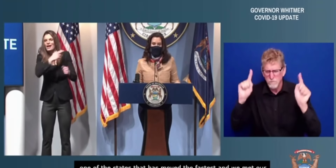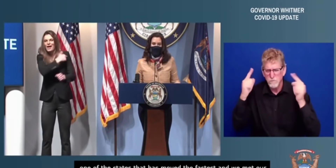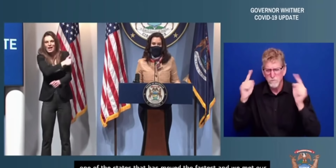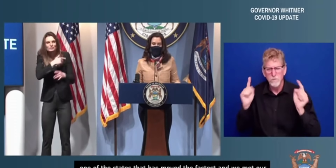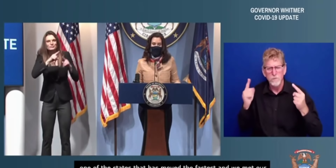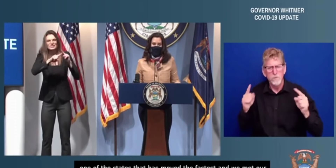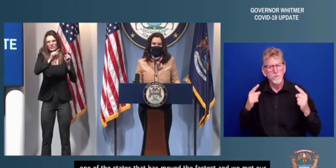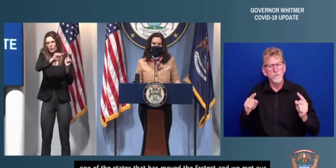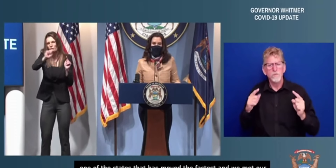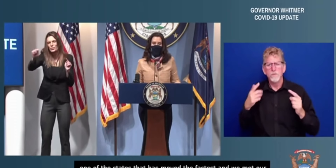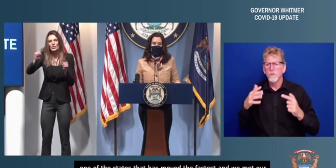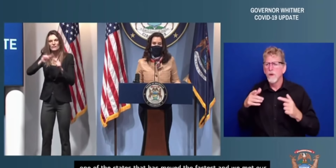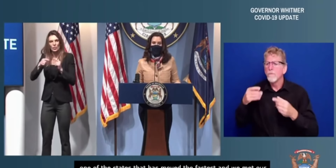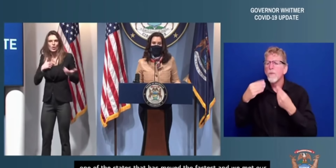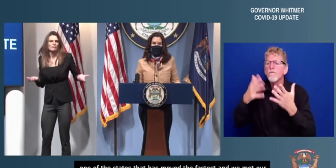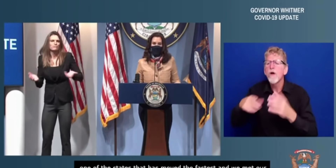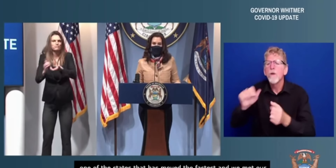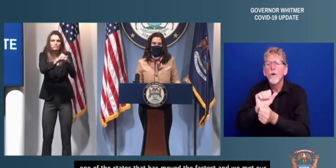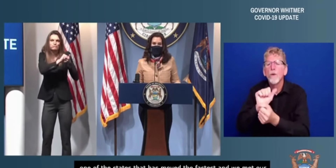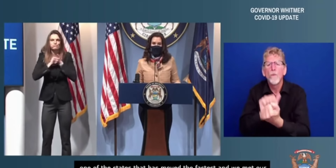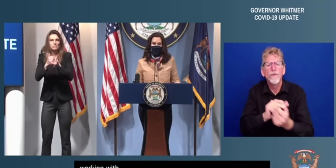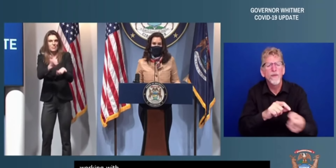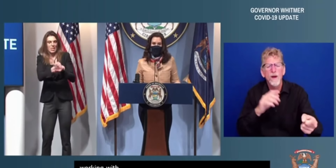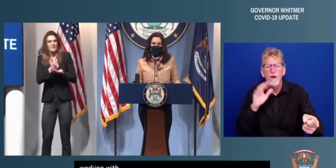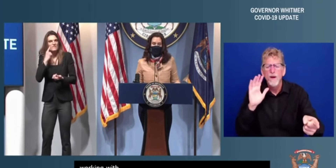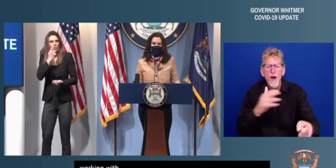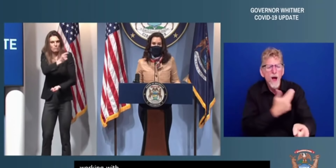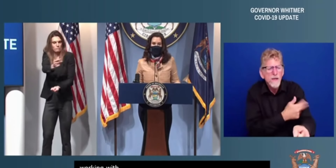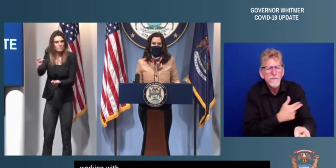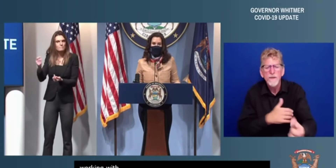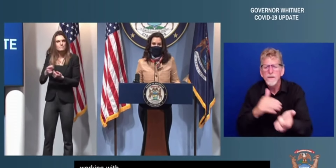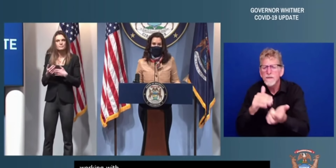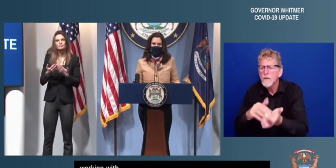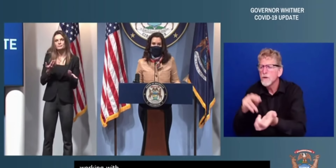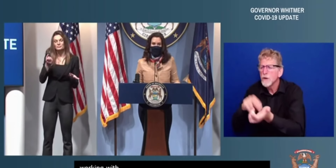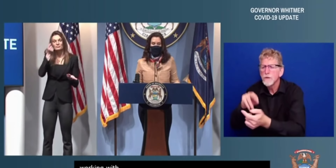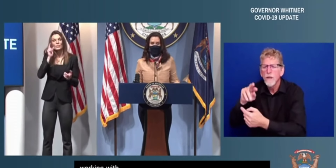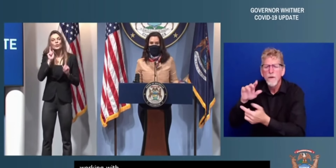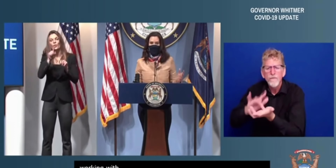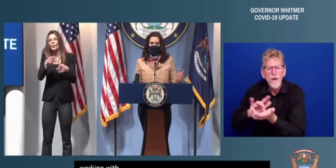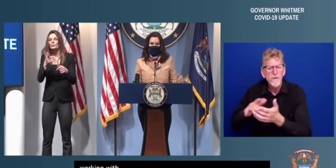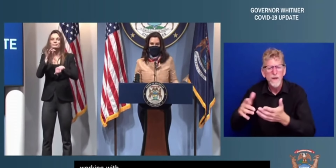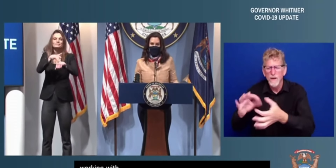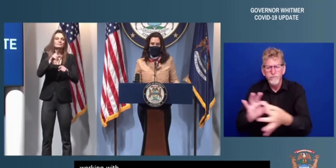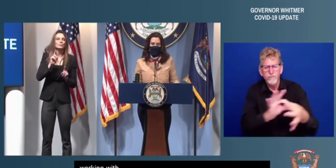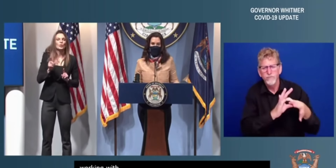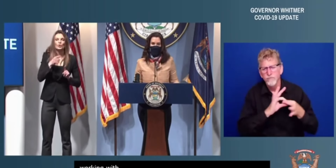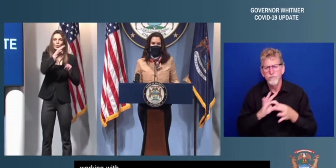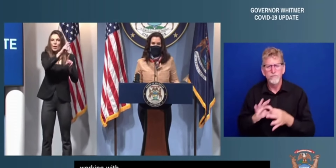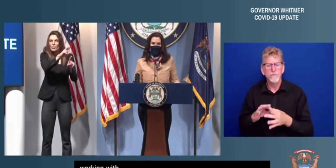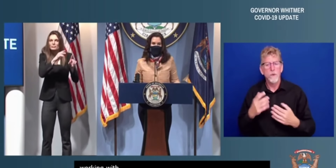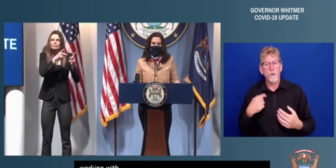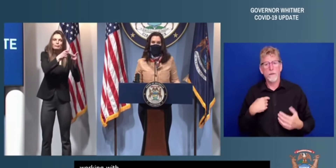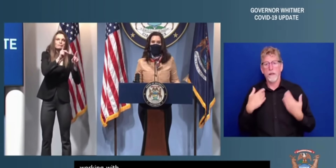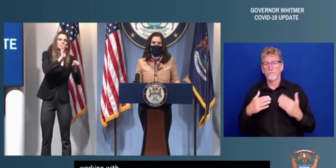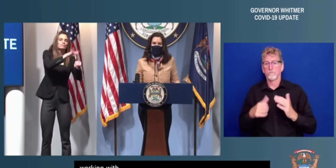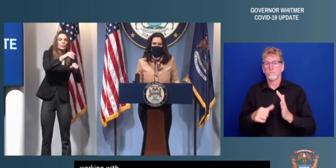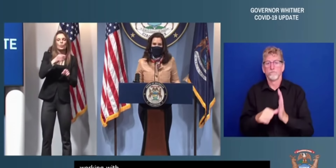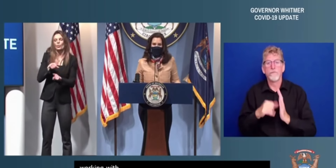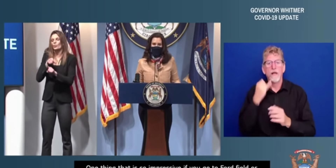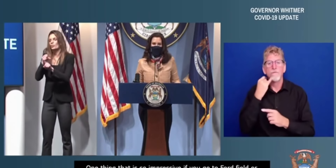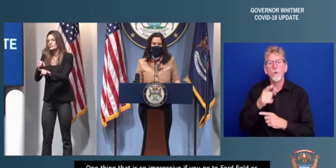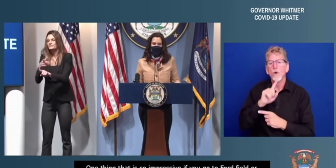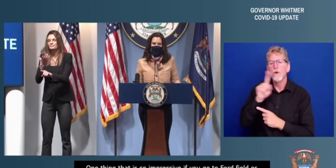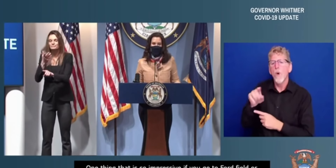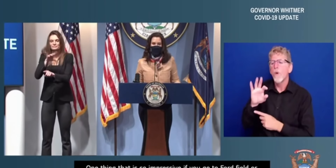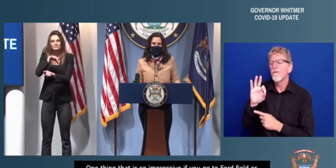mean, one of the things that I think has been so impressive, whether you go to Ford Field or you go to DeVos Place or you're at a local